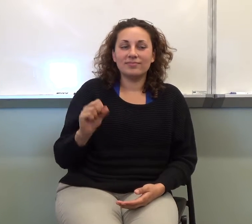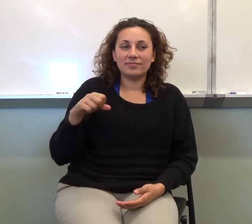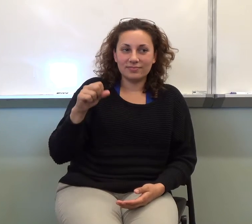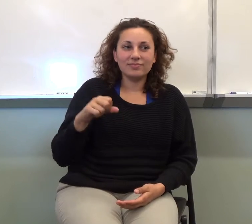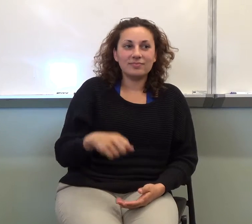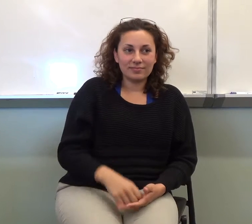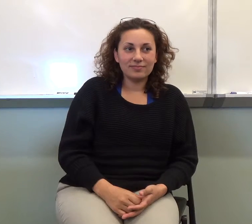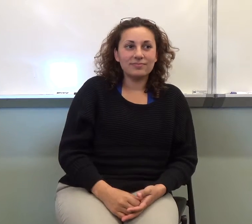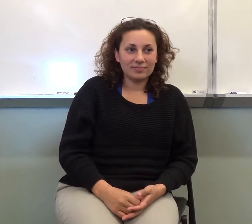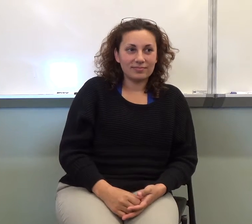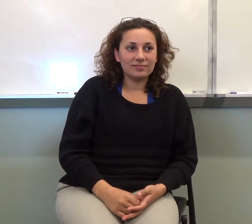And